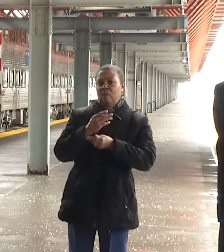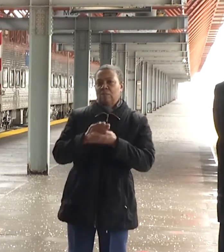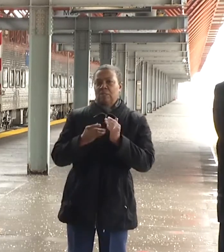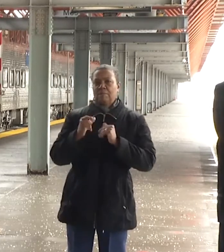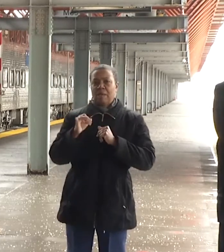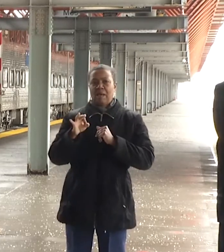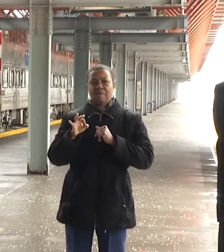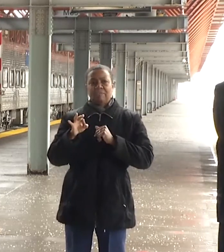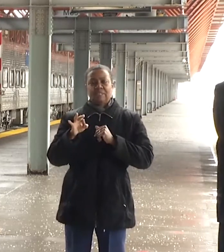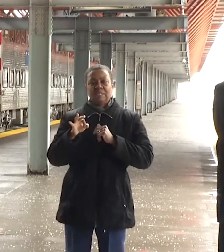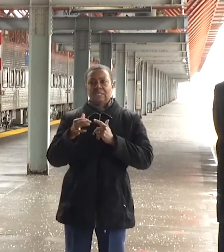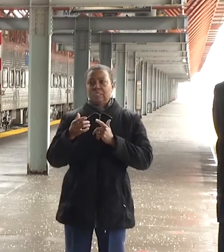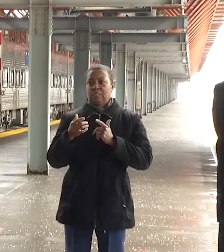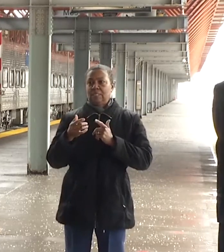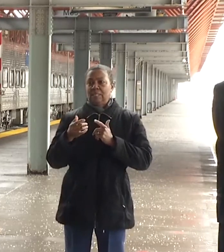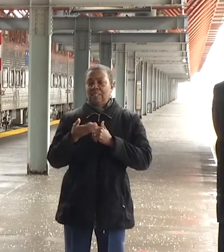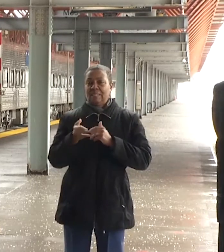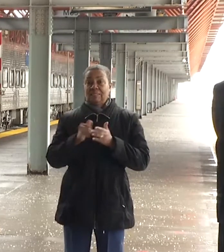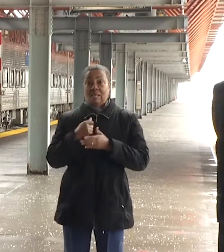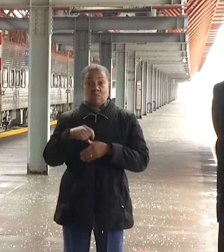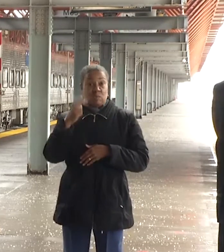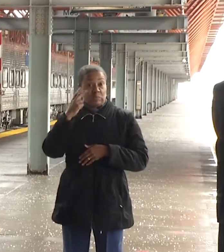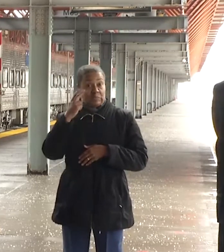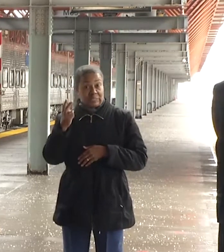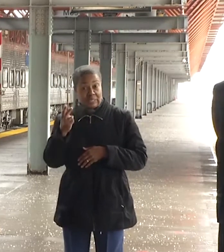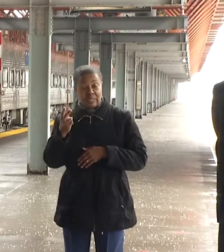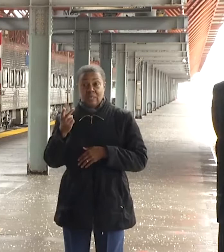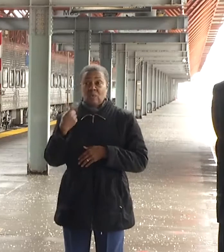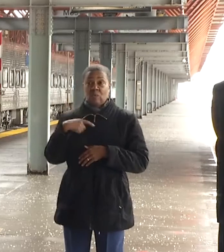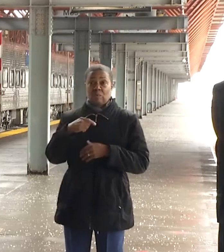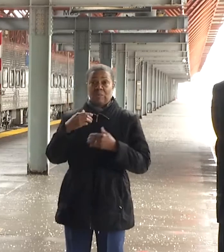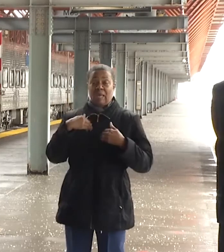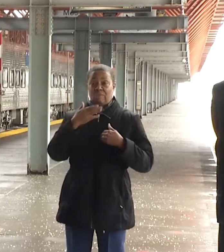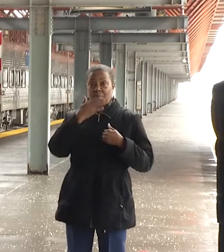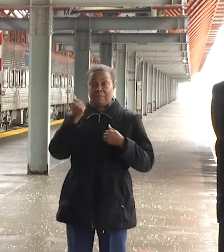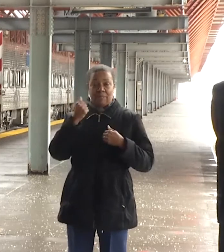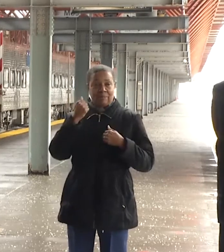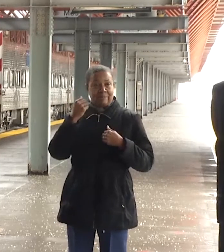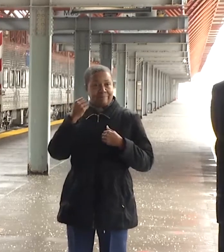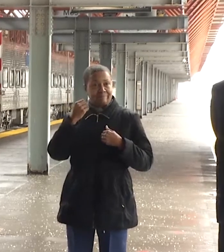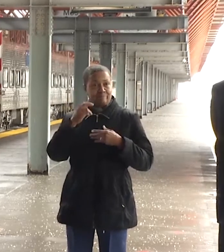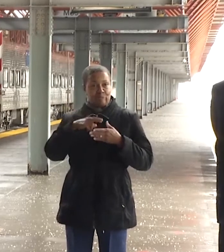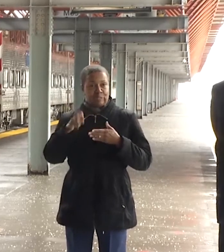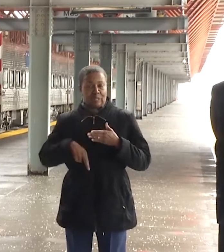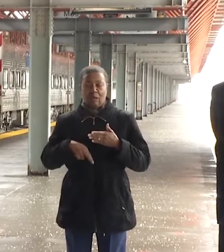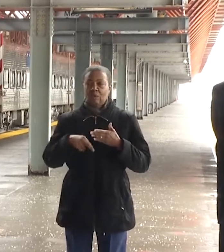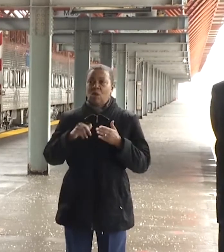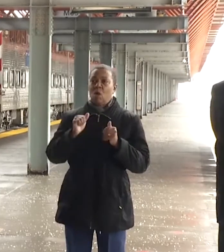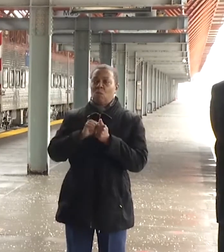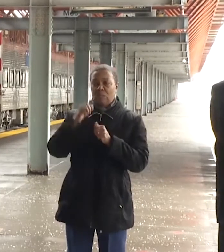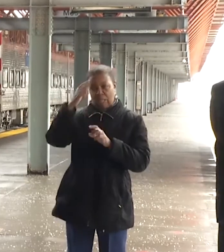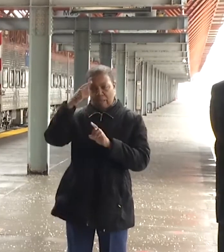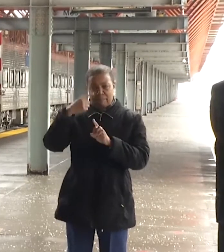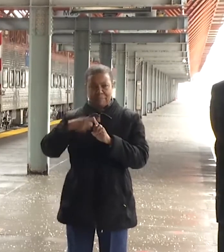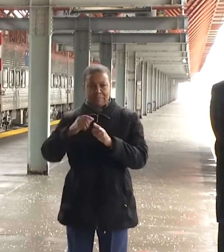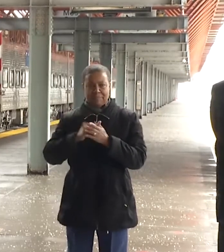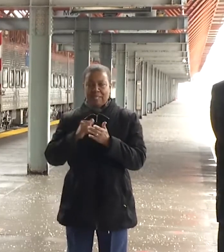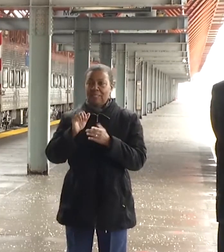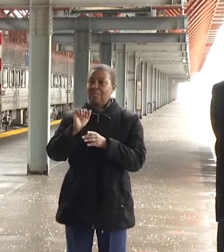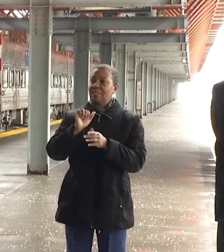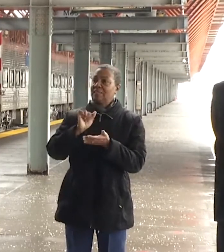the trends that we're going to be seeing, we're going to be in better place with just, again, the optimism that this effort is going